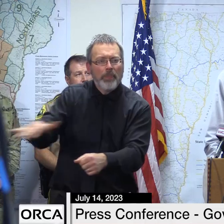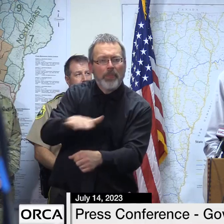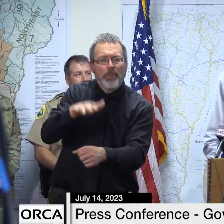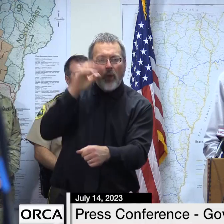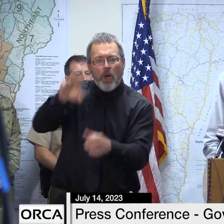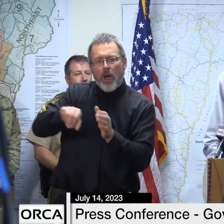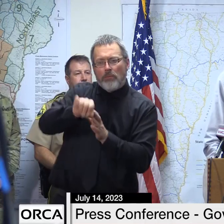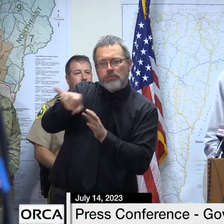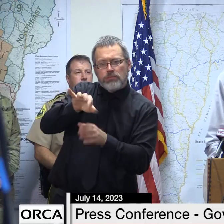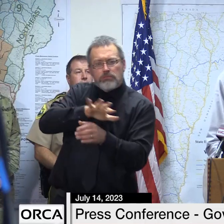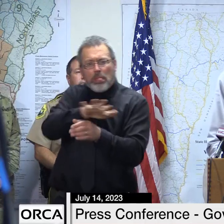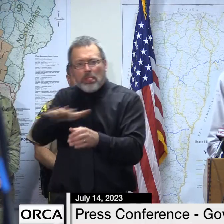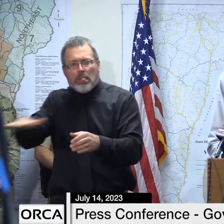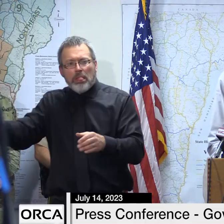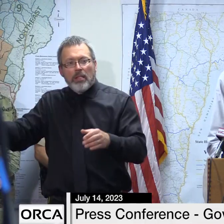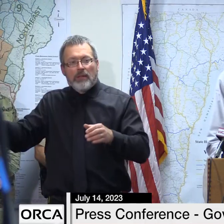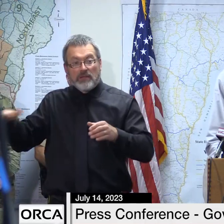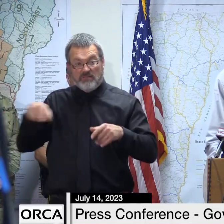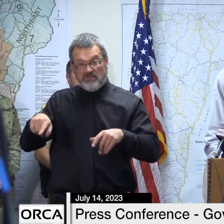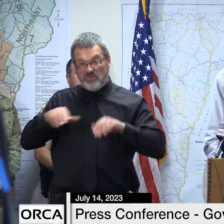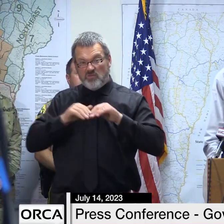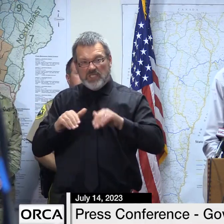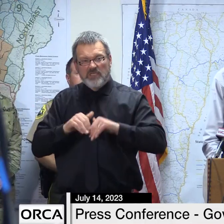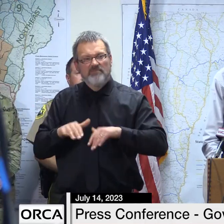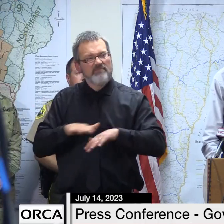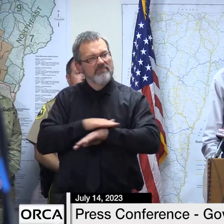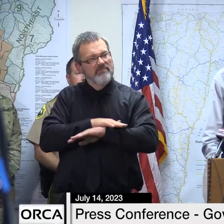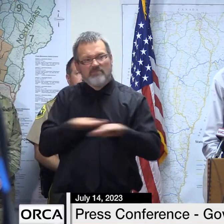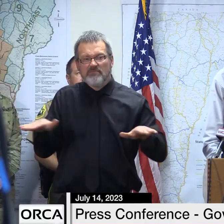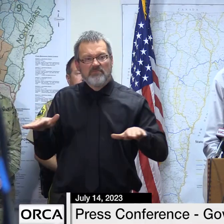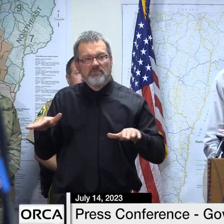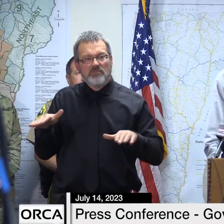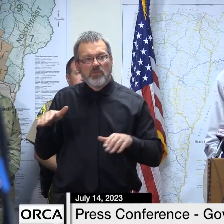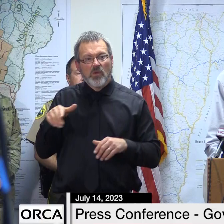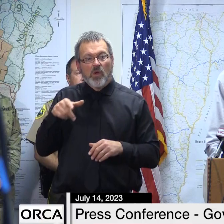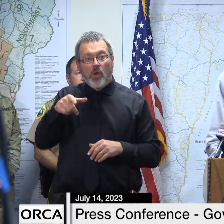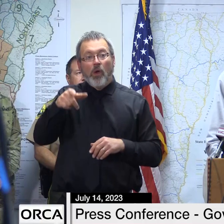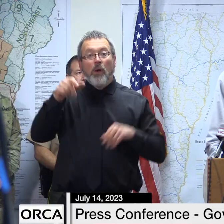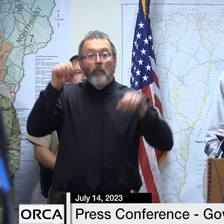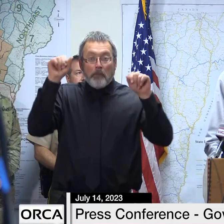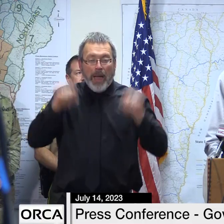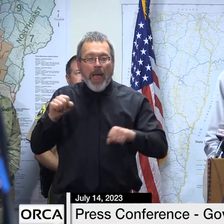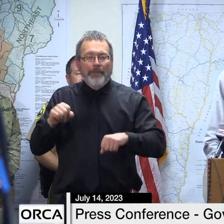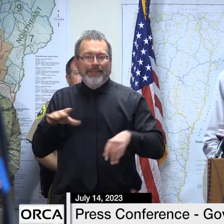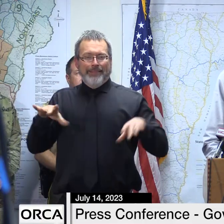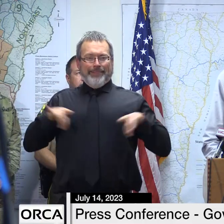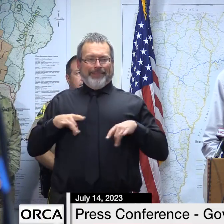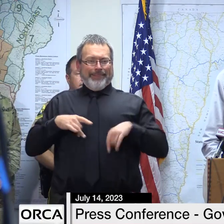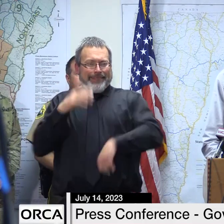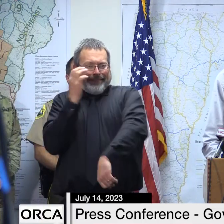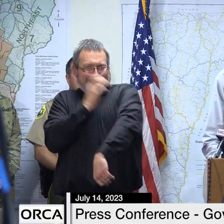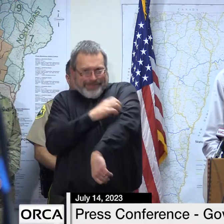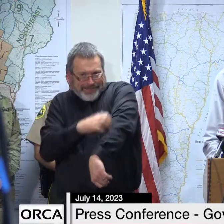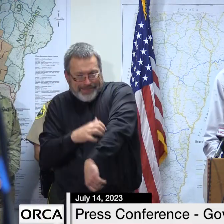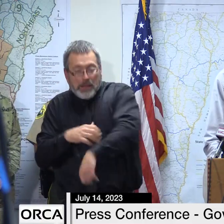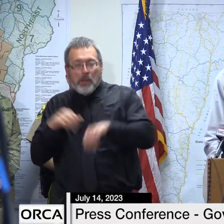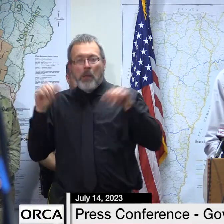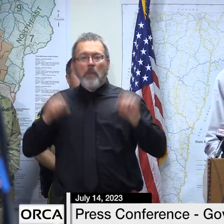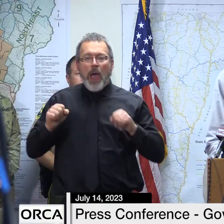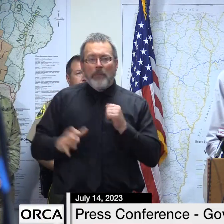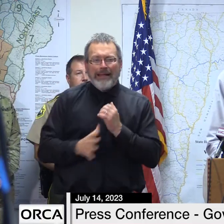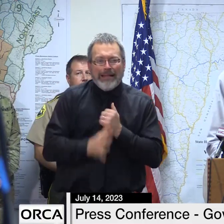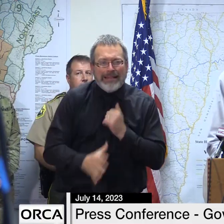Swimming in contaminated areas can result in rashes, sore throats, diarrhea, or more serious problems